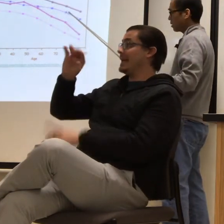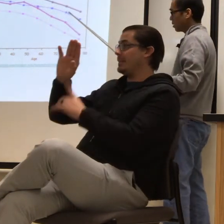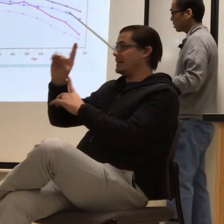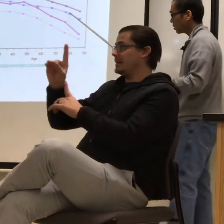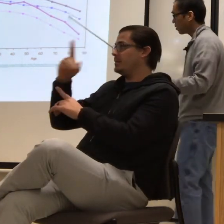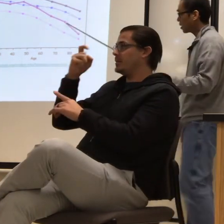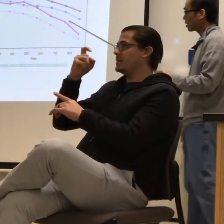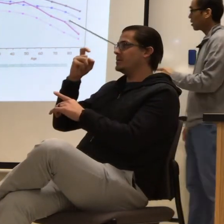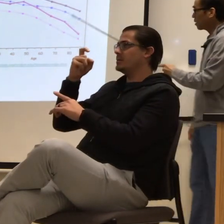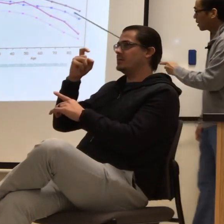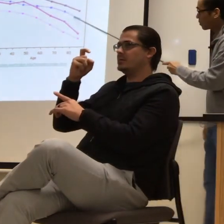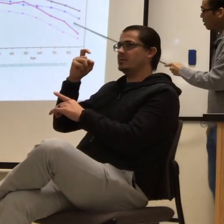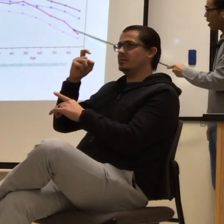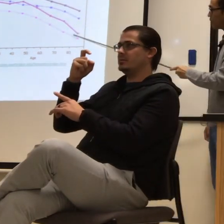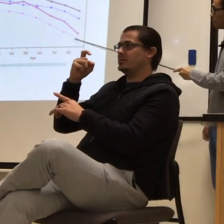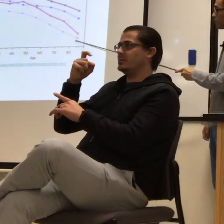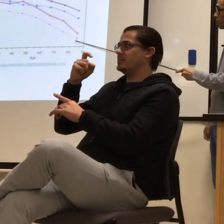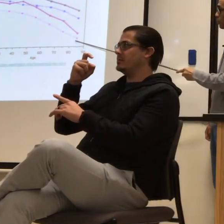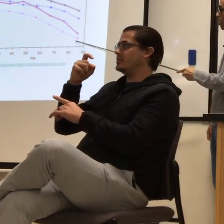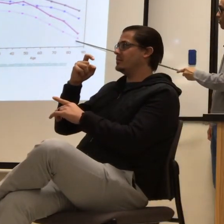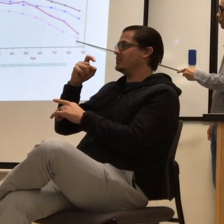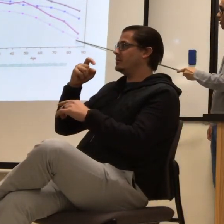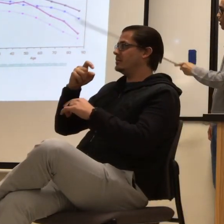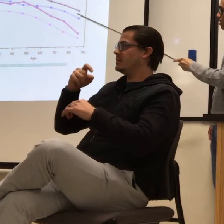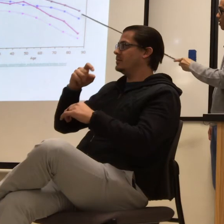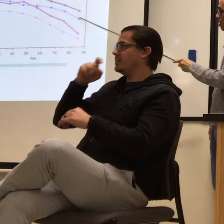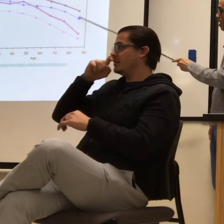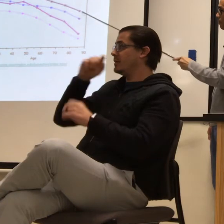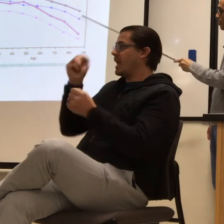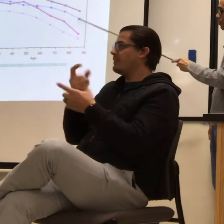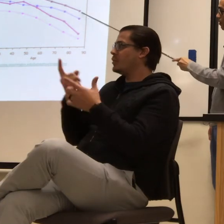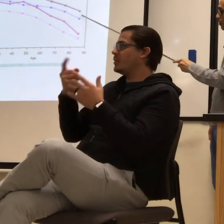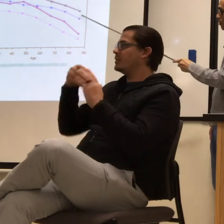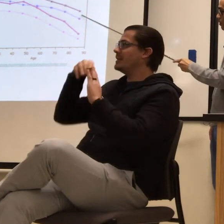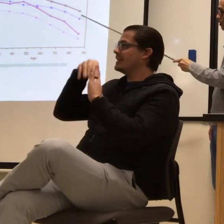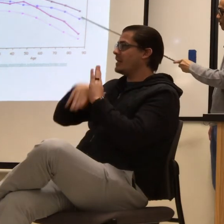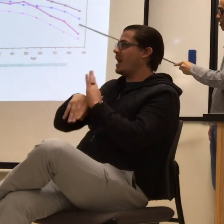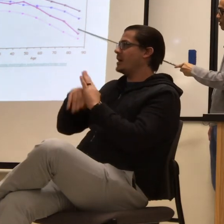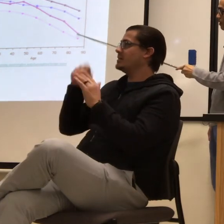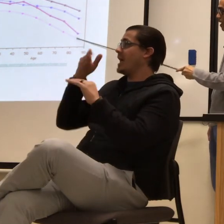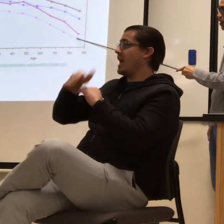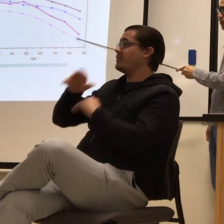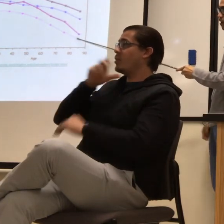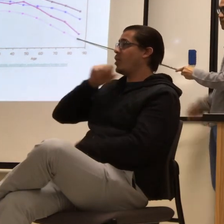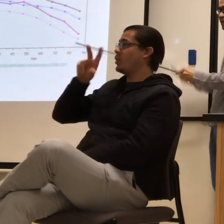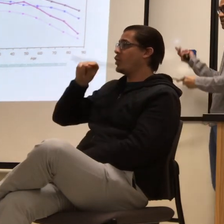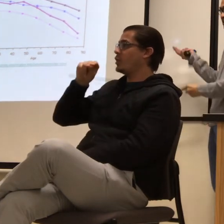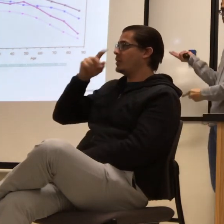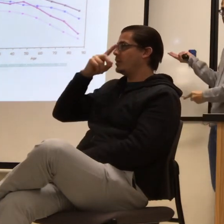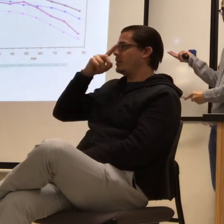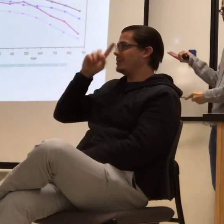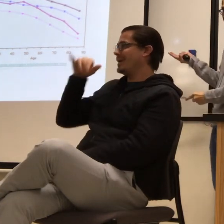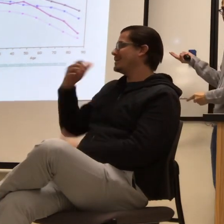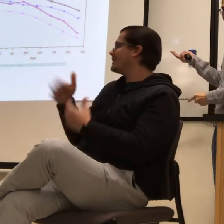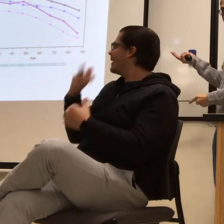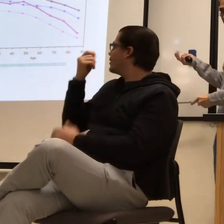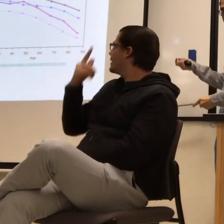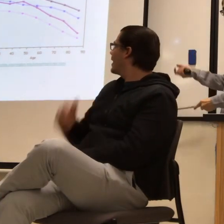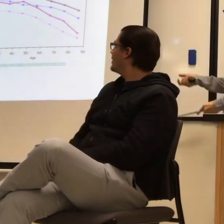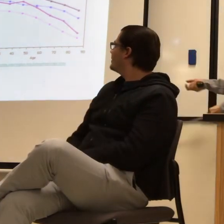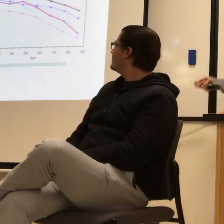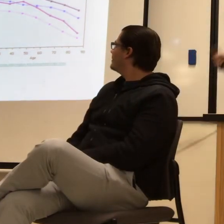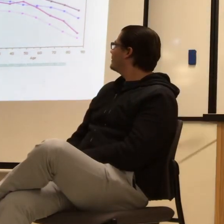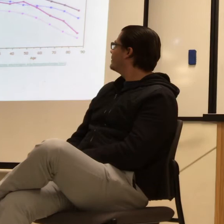declines. So later in life, you would rather be up here than down there. I think that's easy to see.